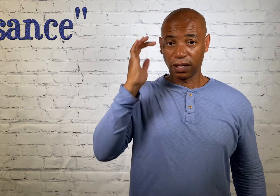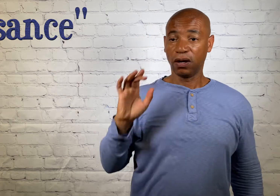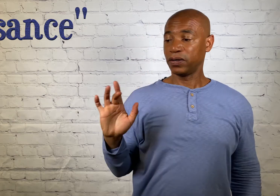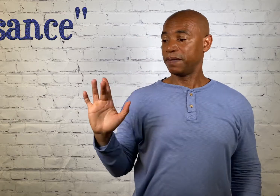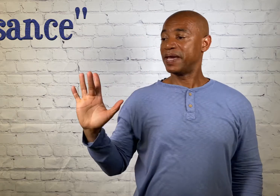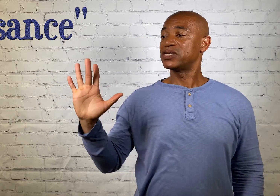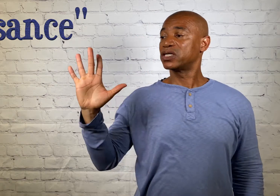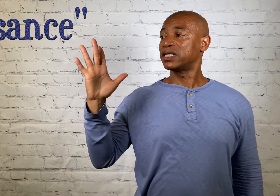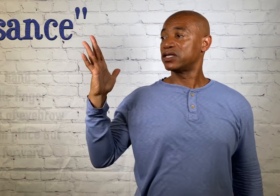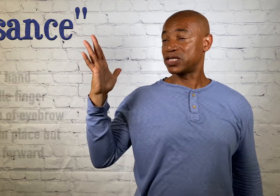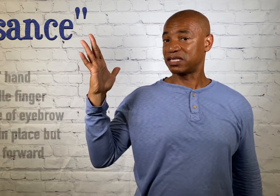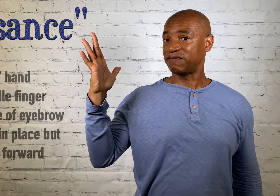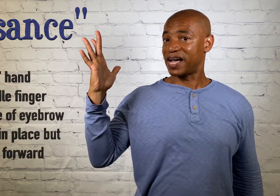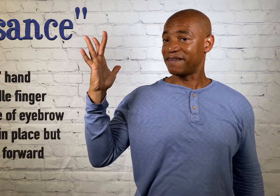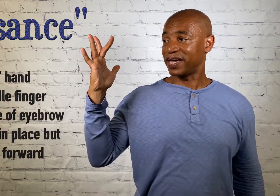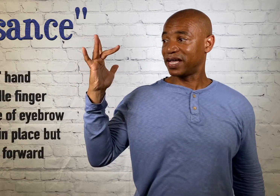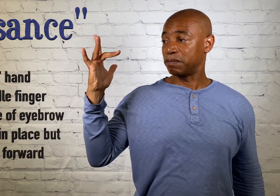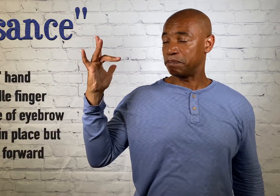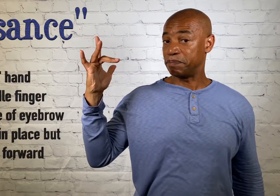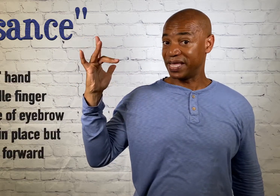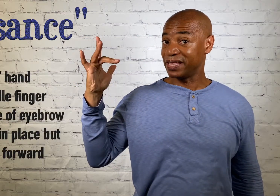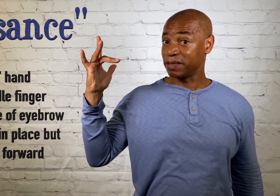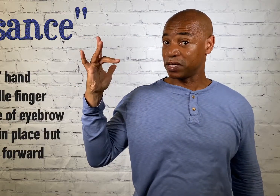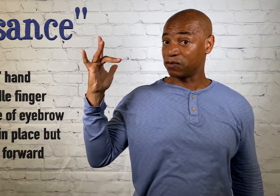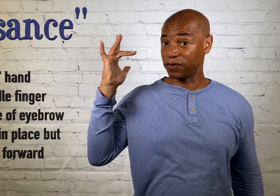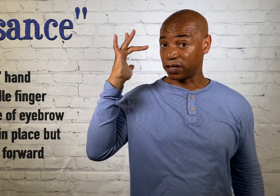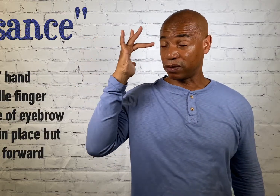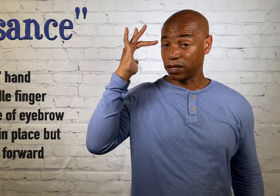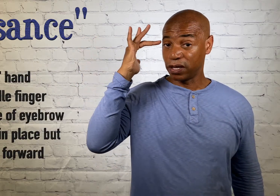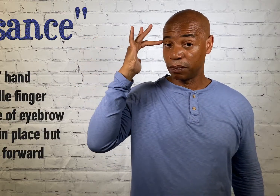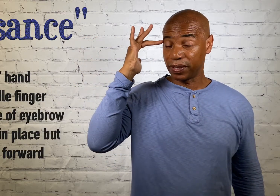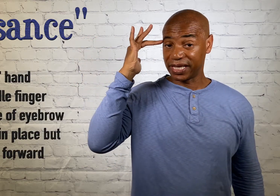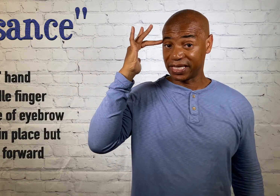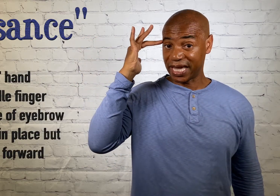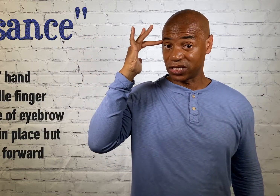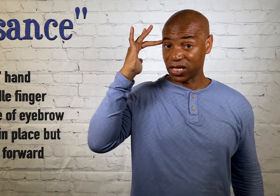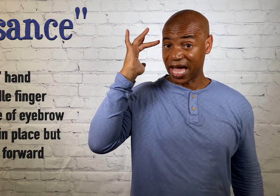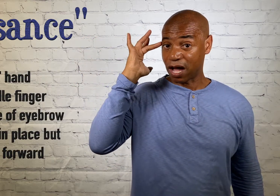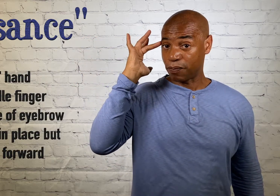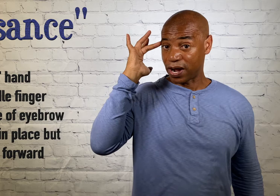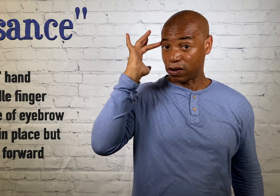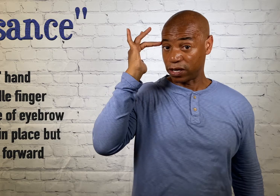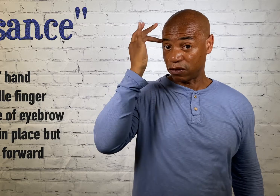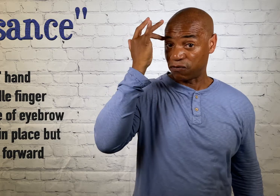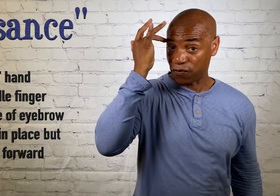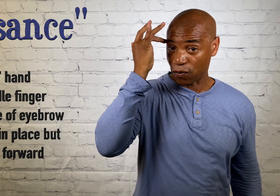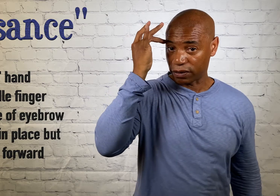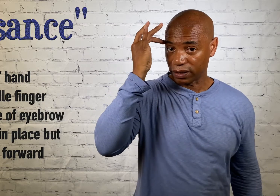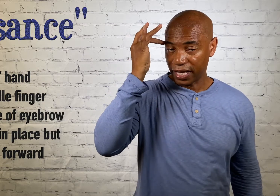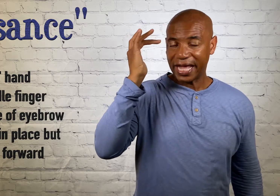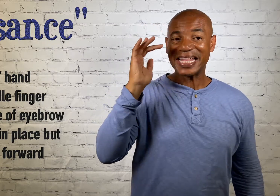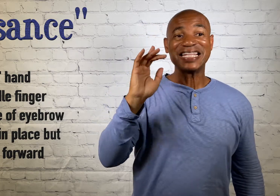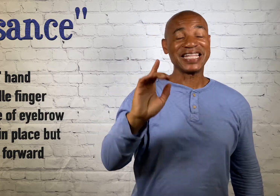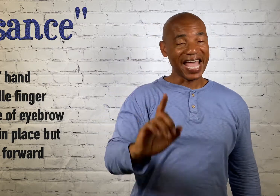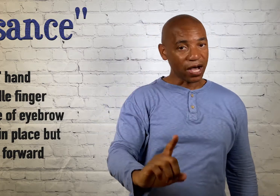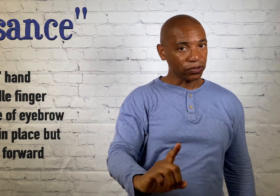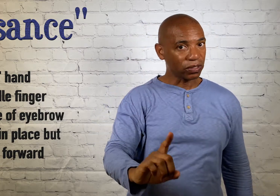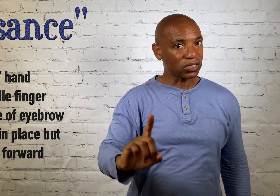Okay, basically you take the 5-hand, bend the middle finger, put it at the edge of the eyebrow and go forward. Now you can